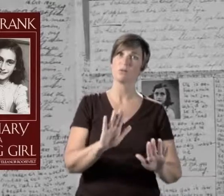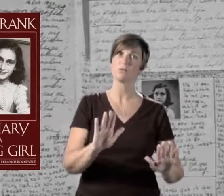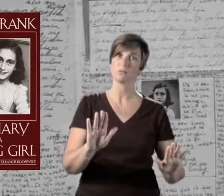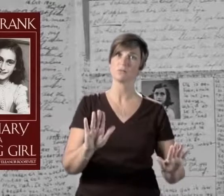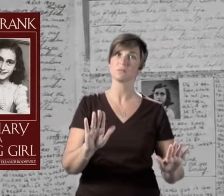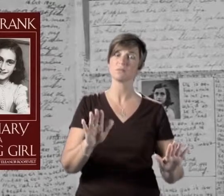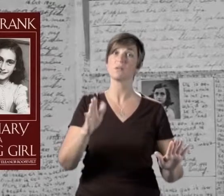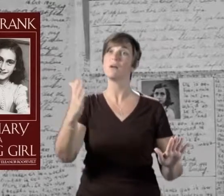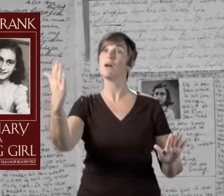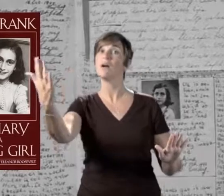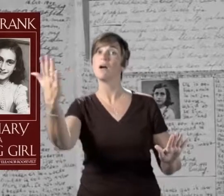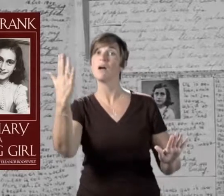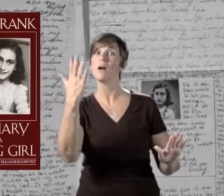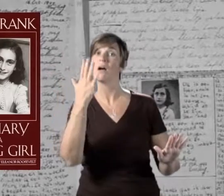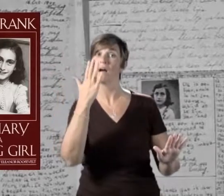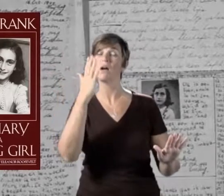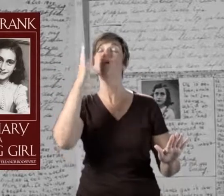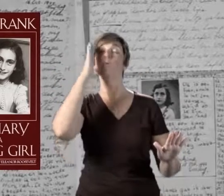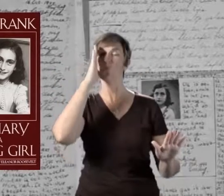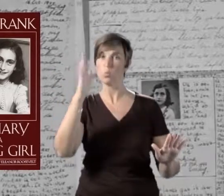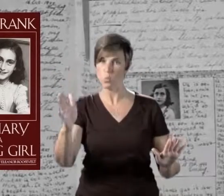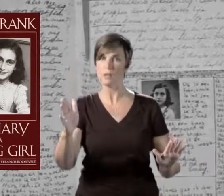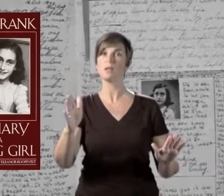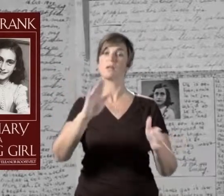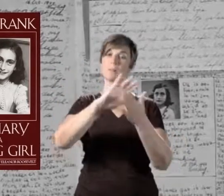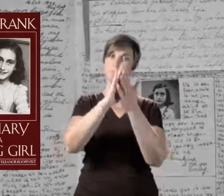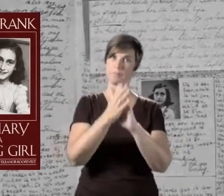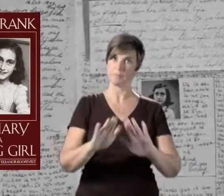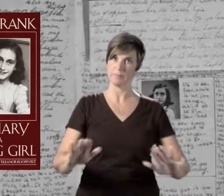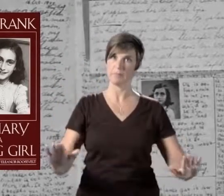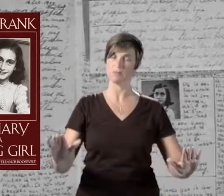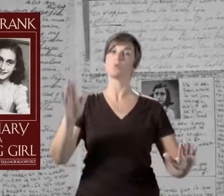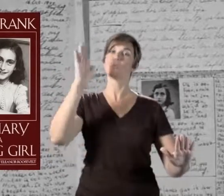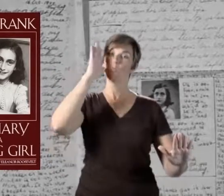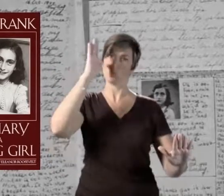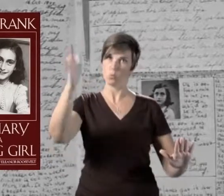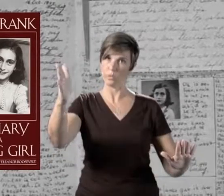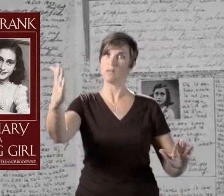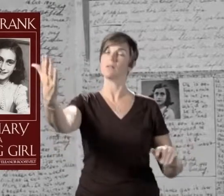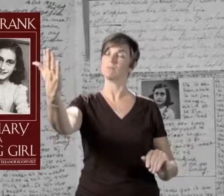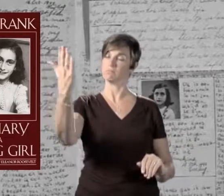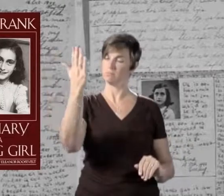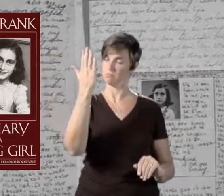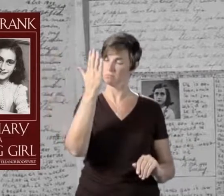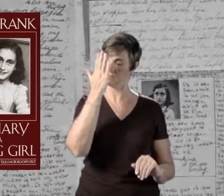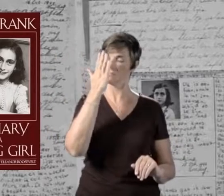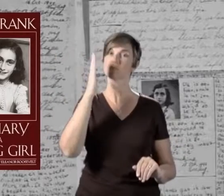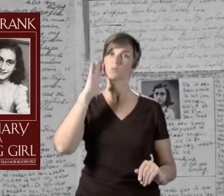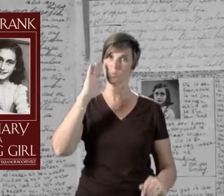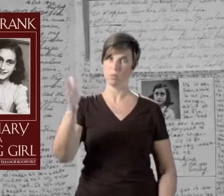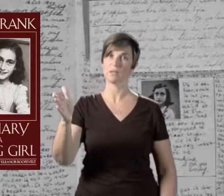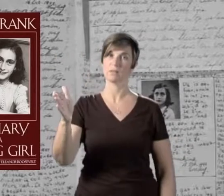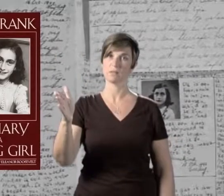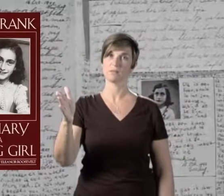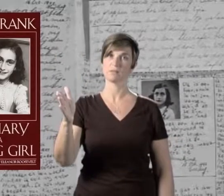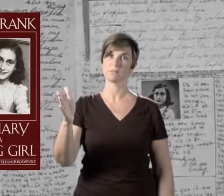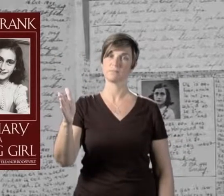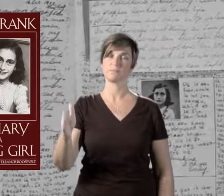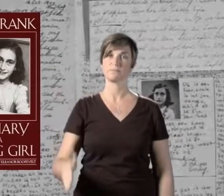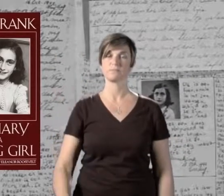that this cruelty too will end, and that peace and tranquility will return again.